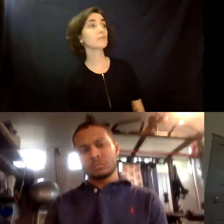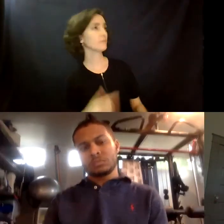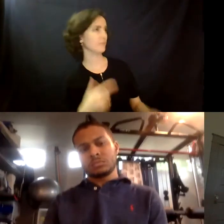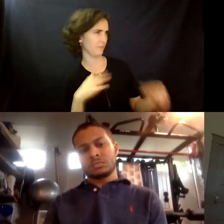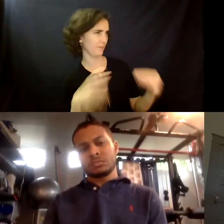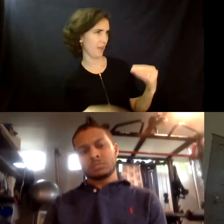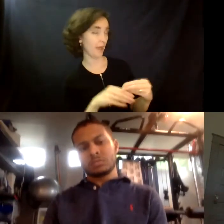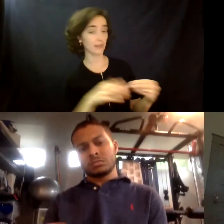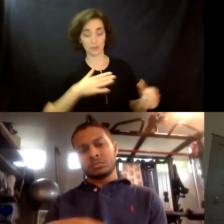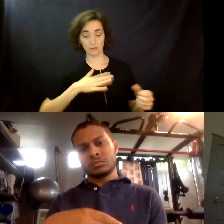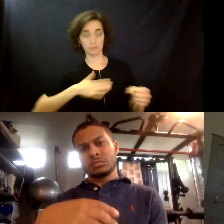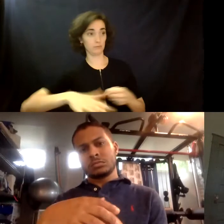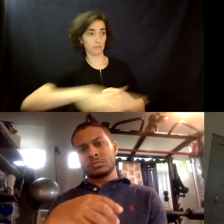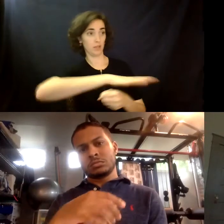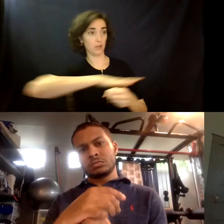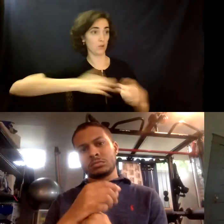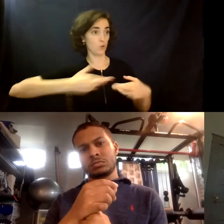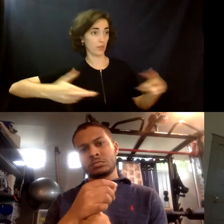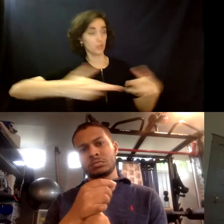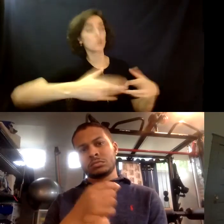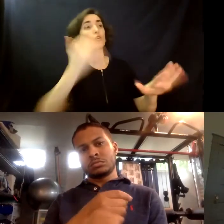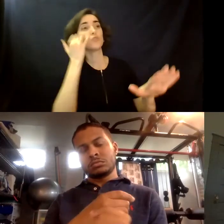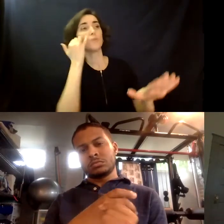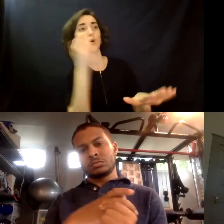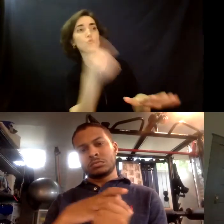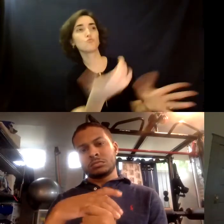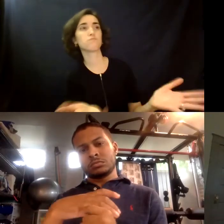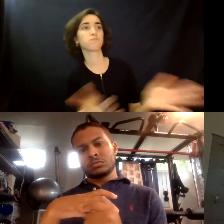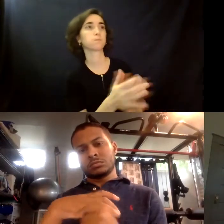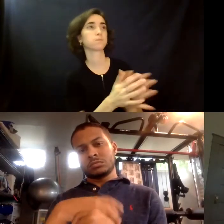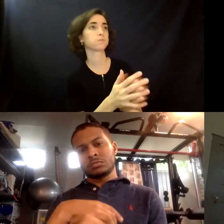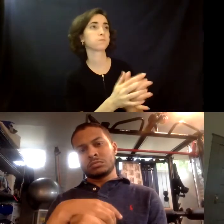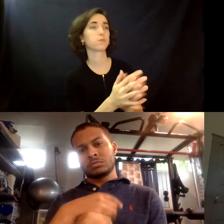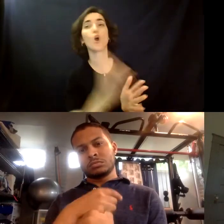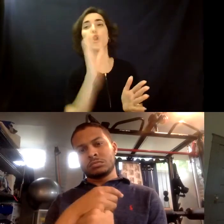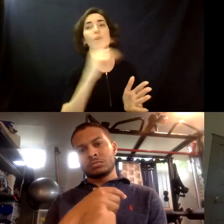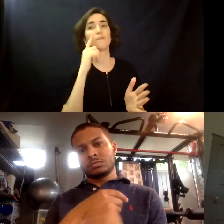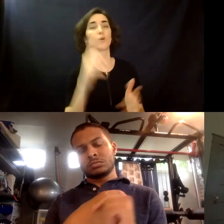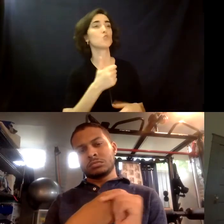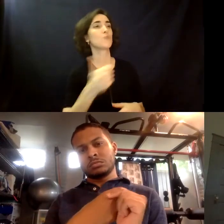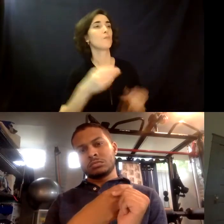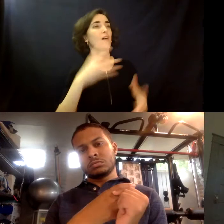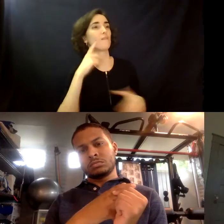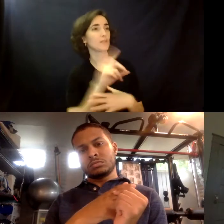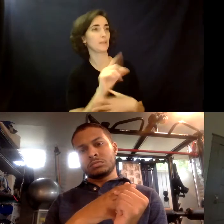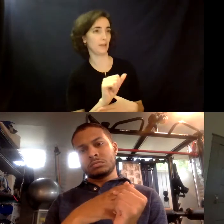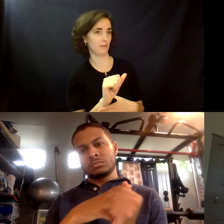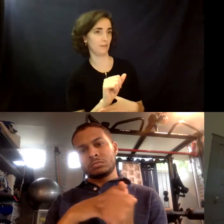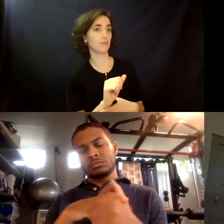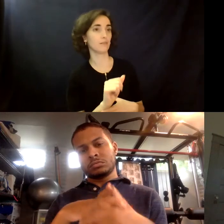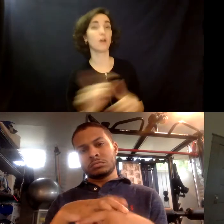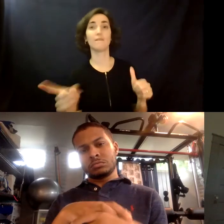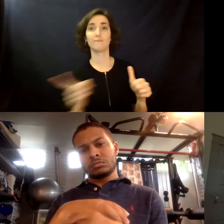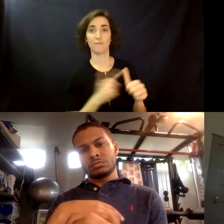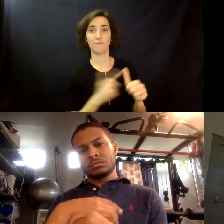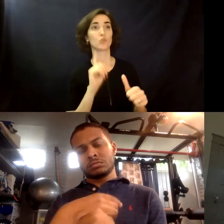if you are somebody who is looking for a disabled transportation provider, you have to first go to the Central Louisiana